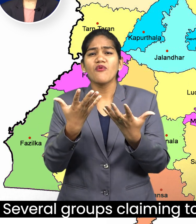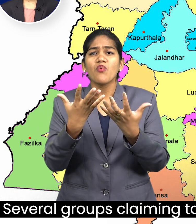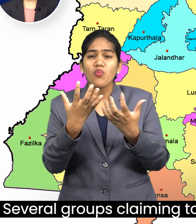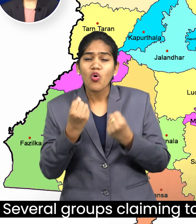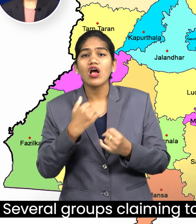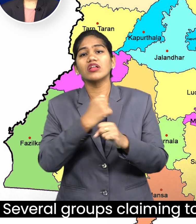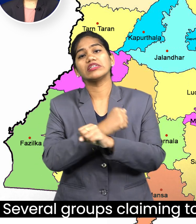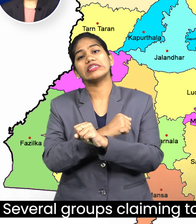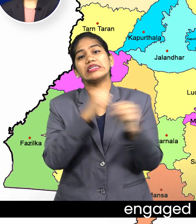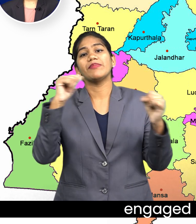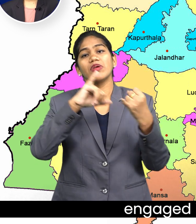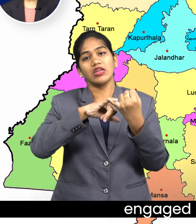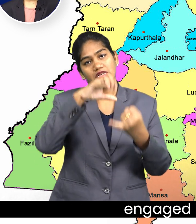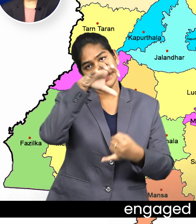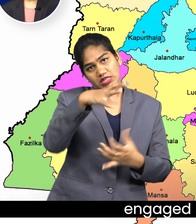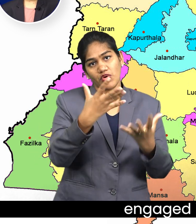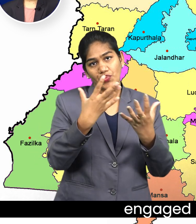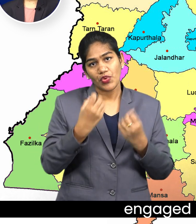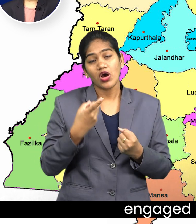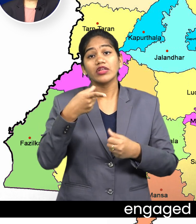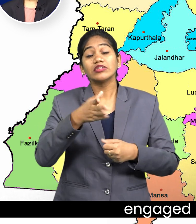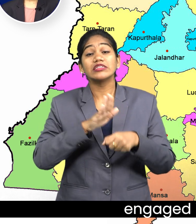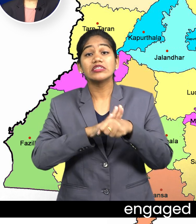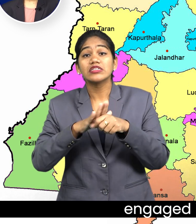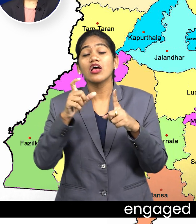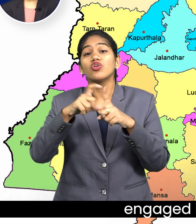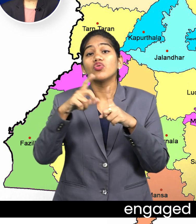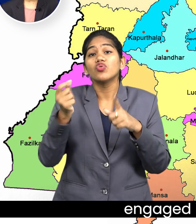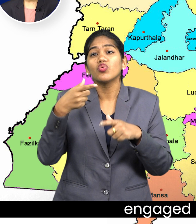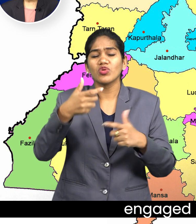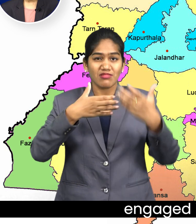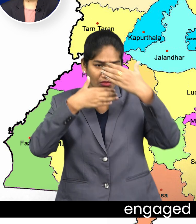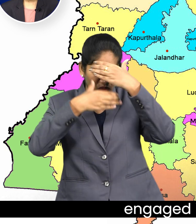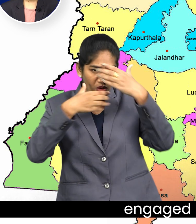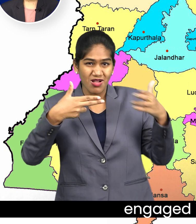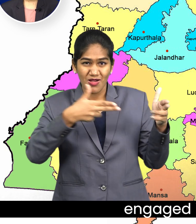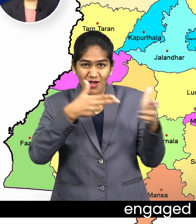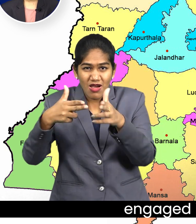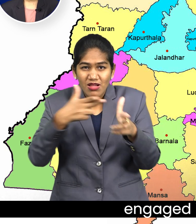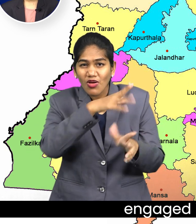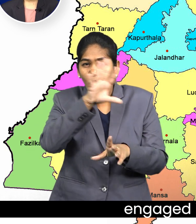engaged in terrorist activities.